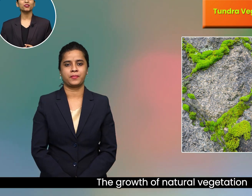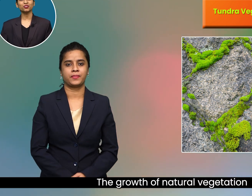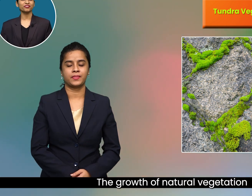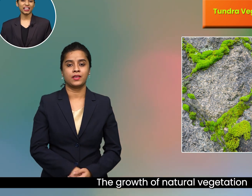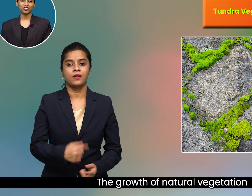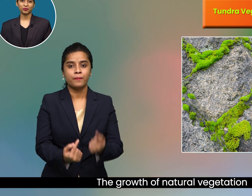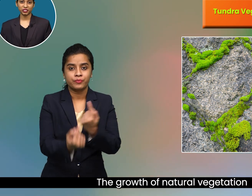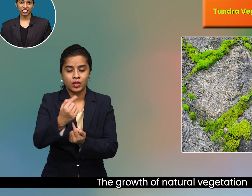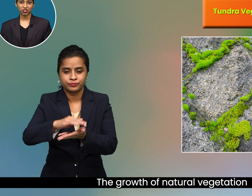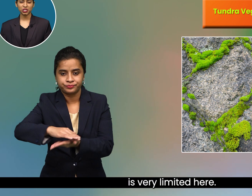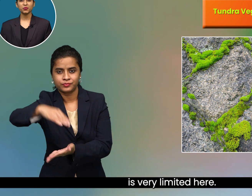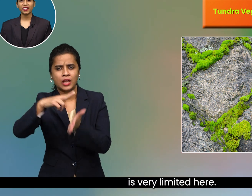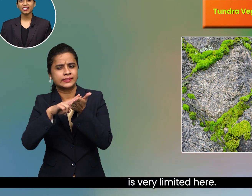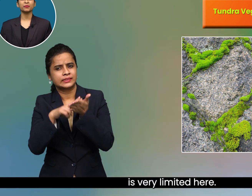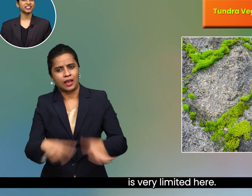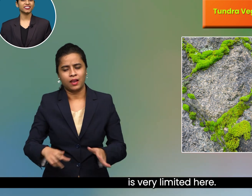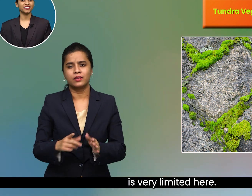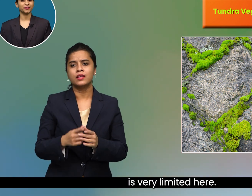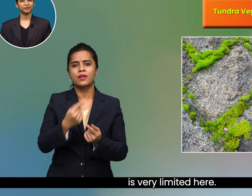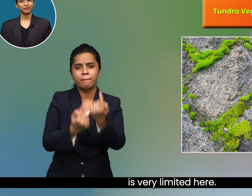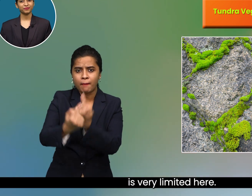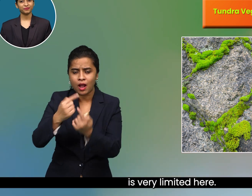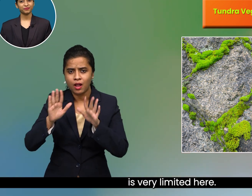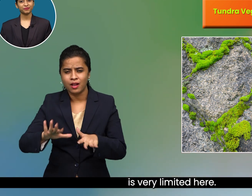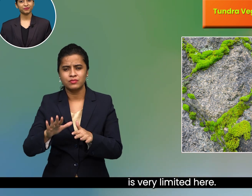The growth of natural vegetation is very limited here.